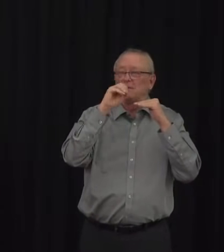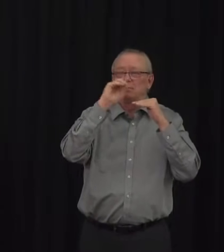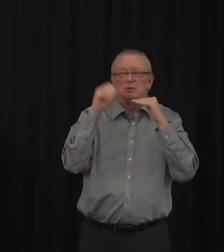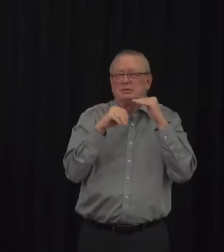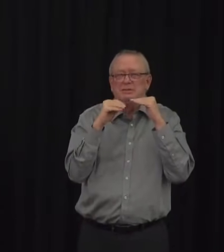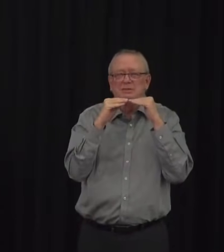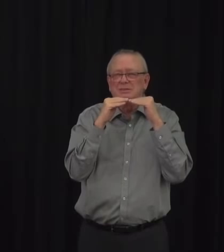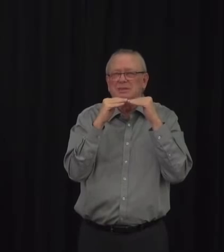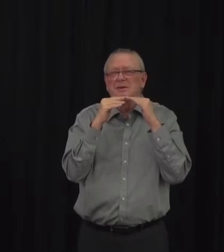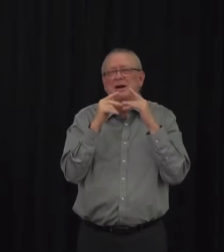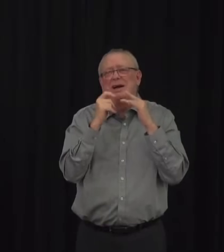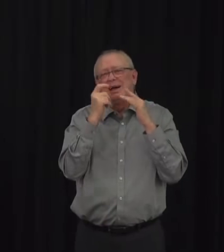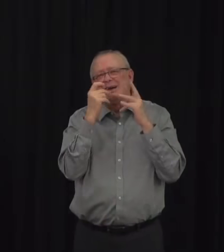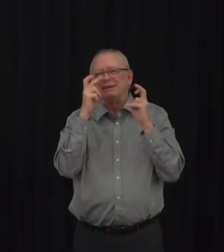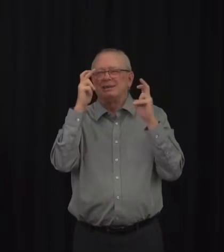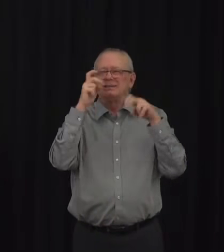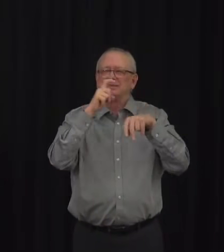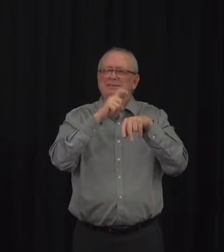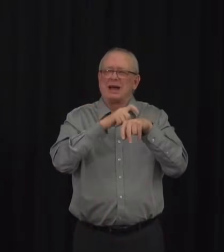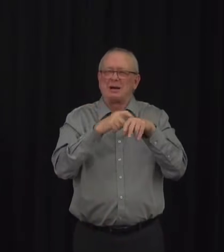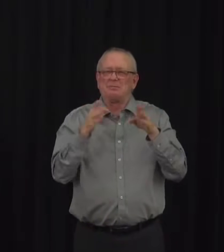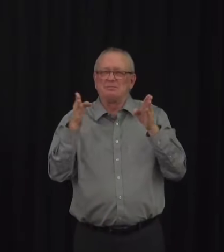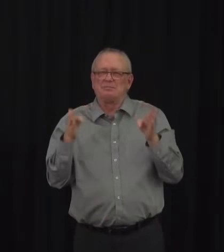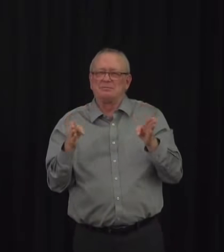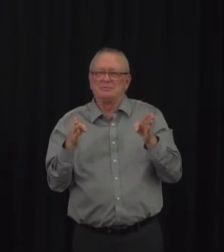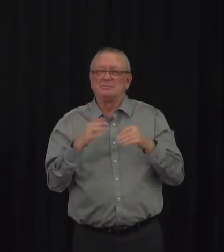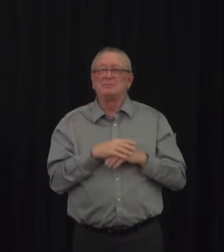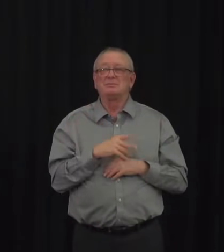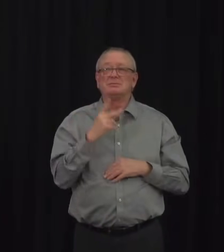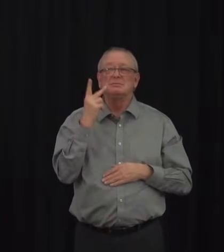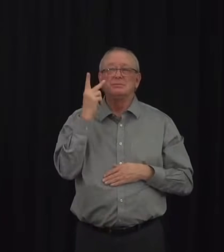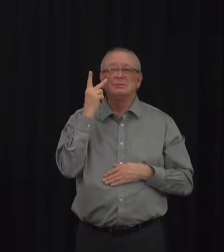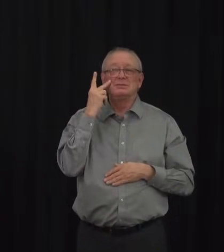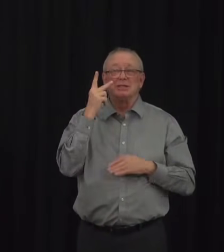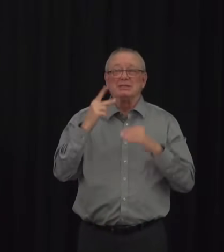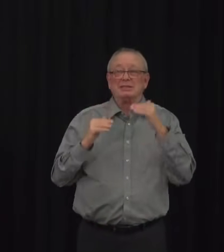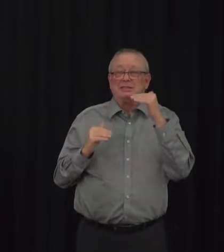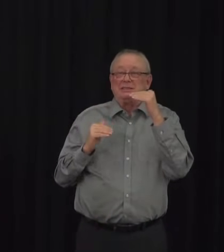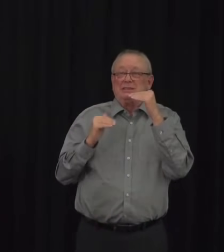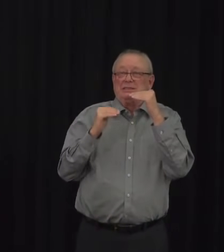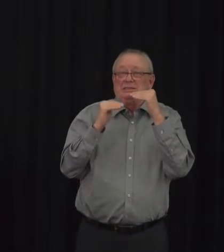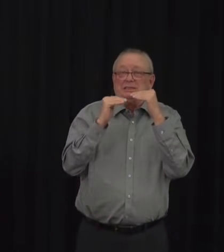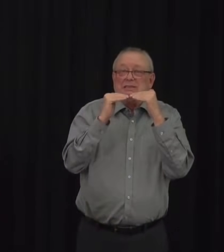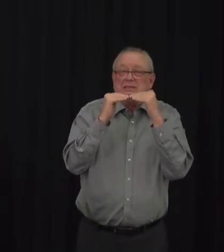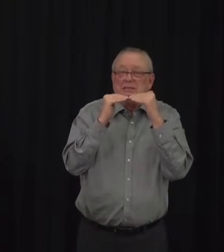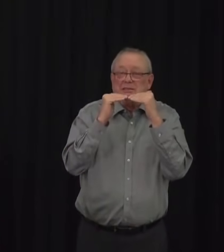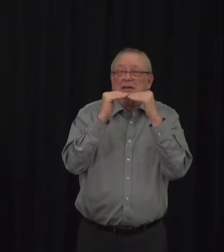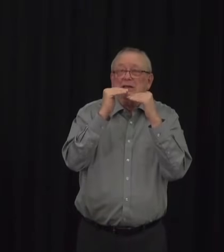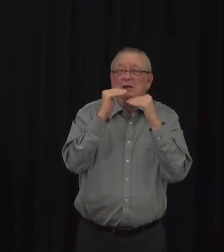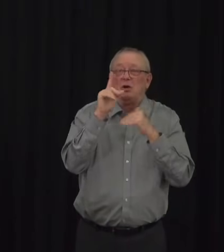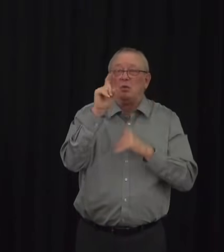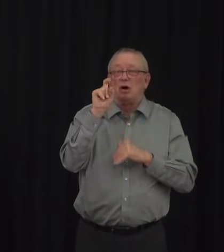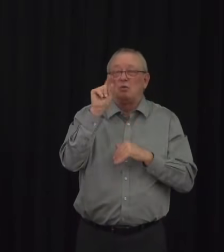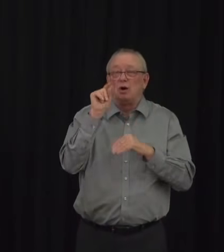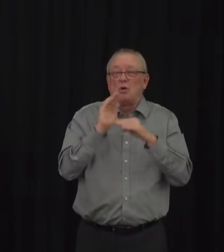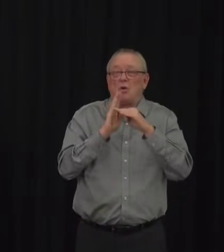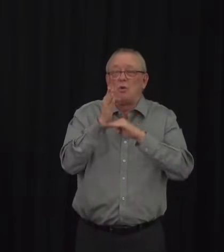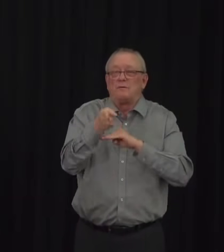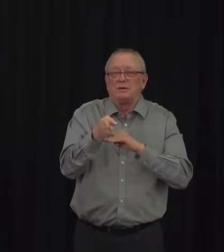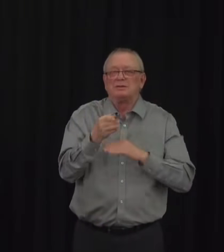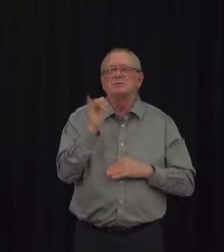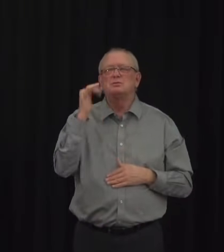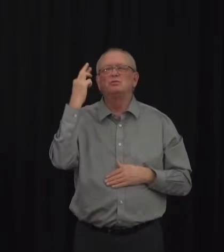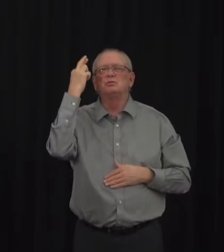prolonged period of time, what we did see is 120% capacity being hit. We've certainly learned over the past couple of months that we do need to